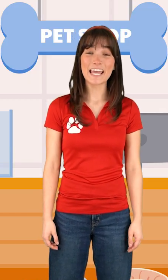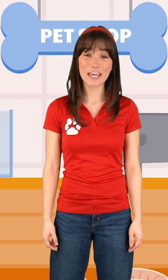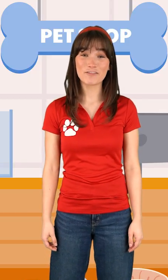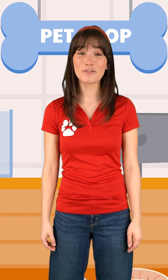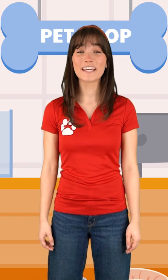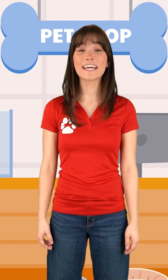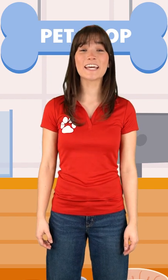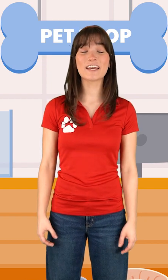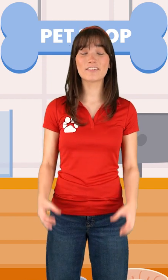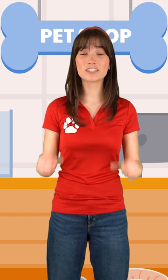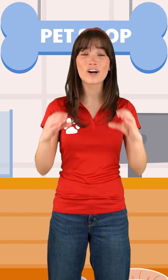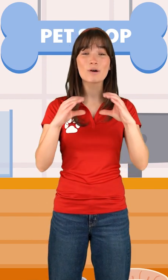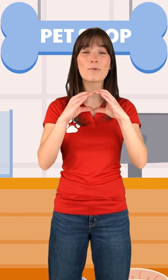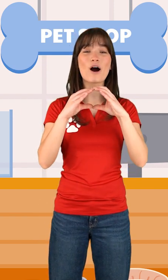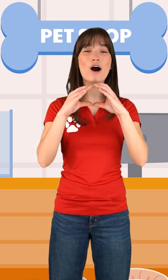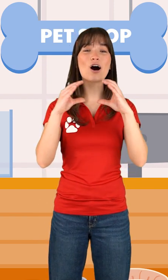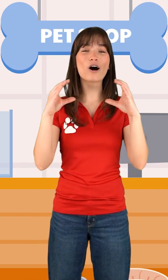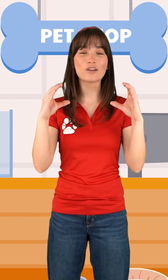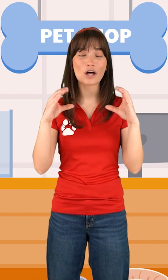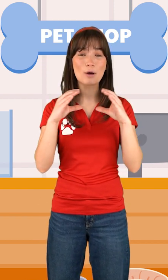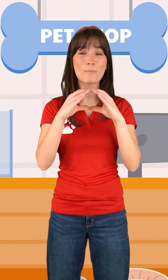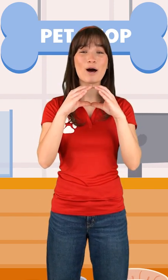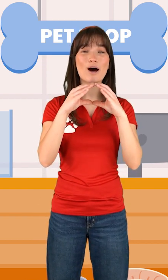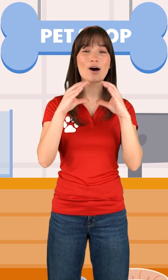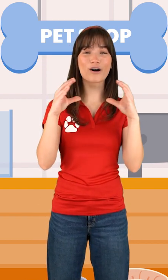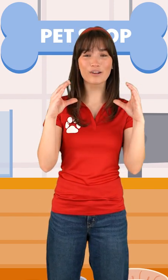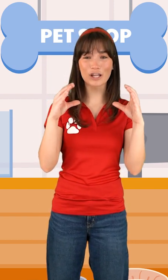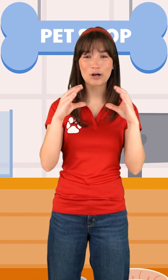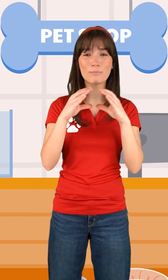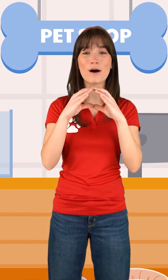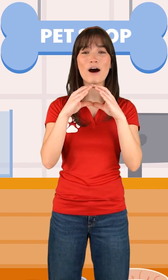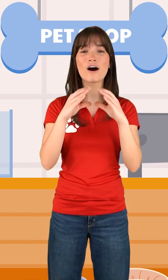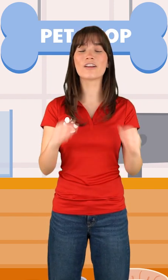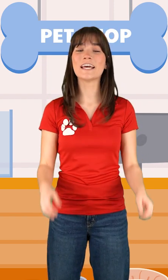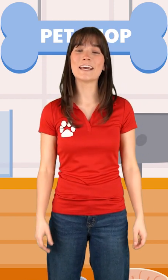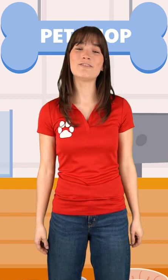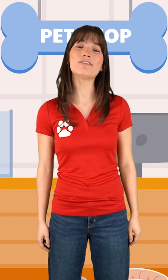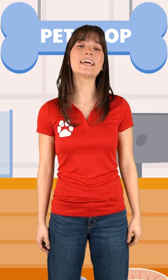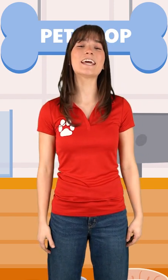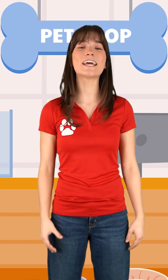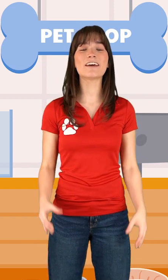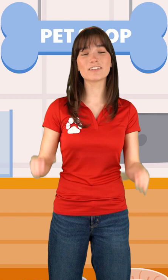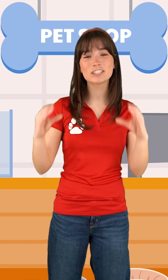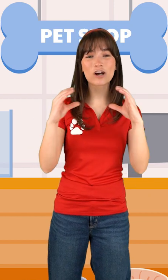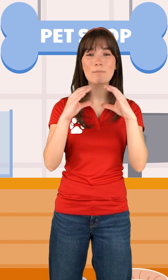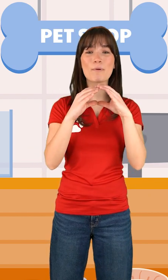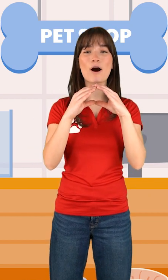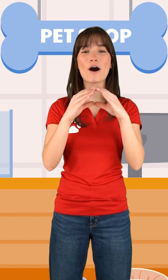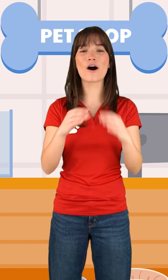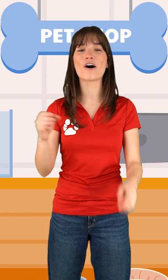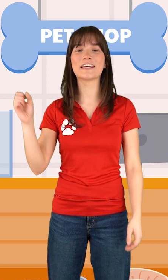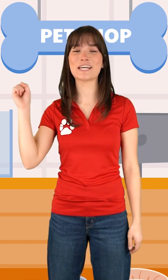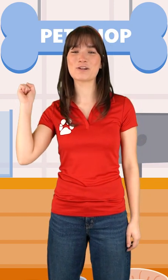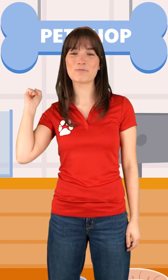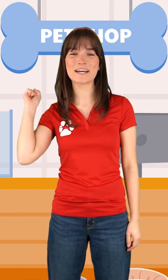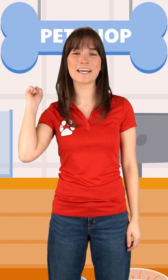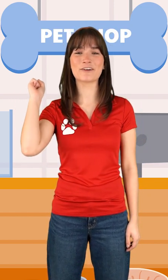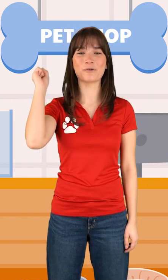If you give a dog a ball, a ball, a ball, if you give a dog a ball, he will